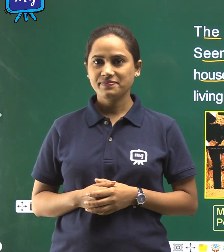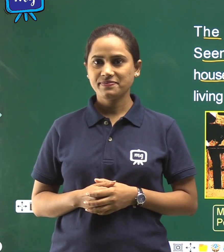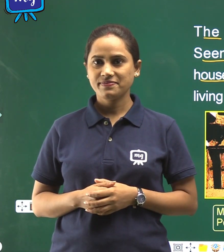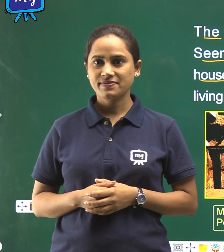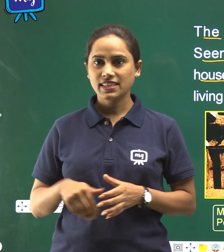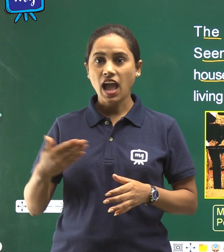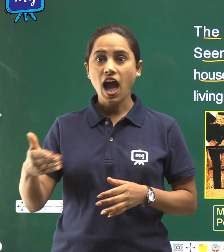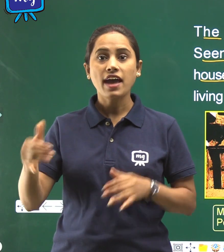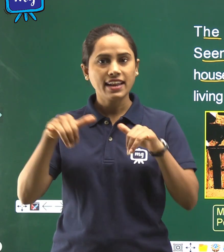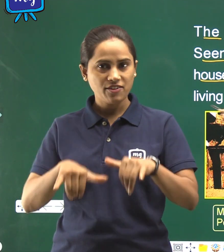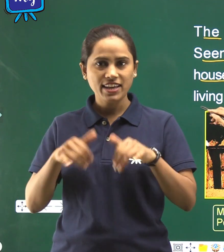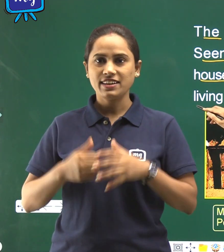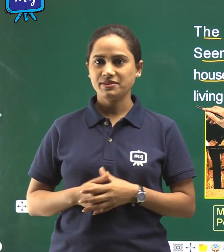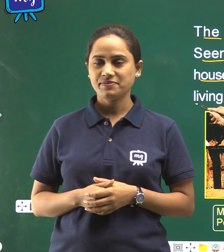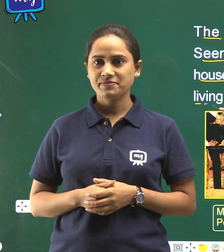are living